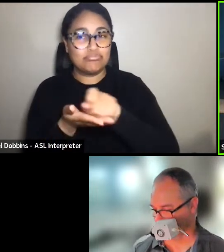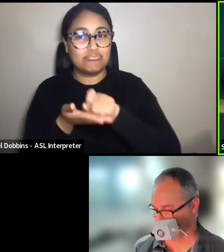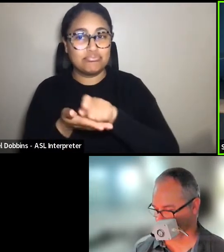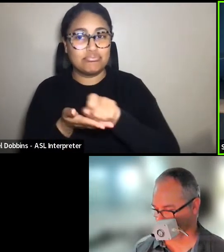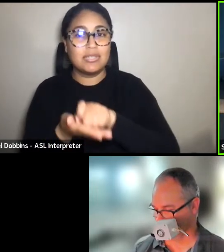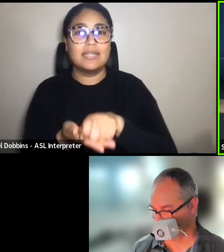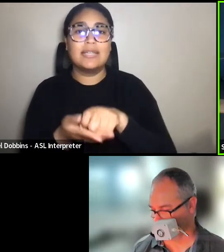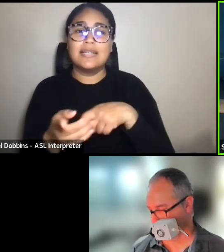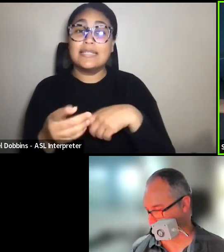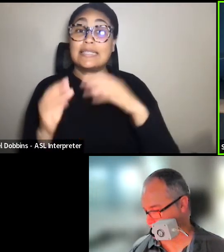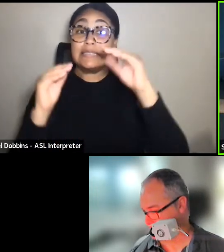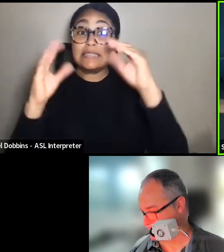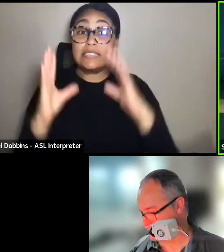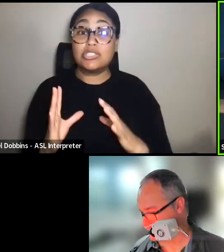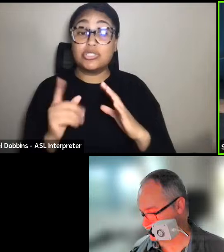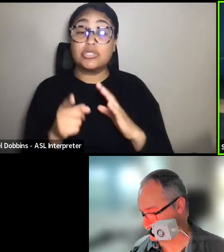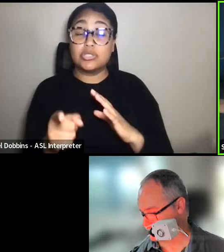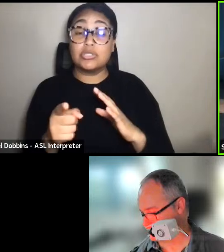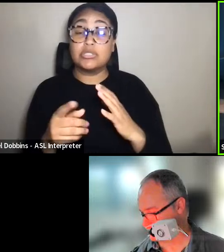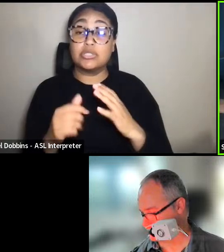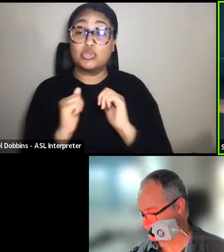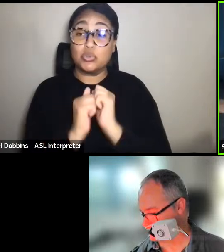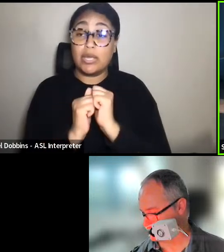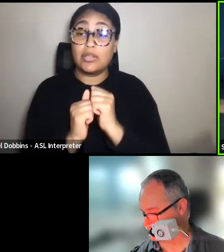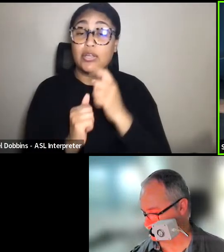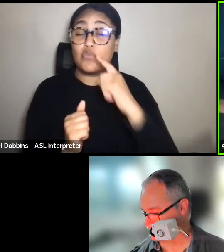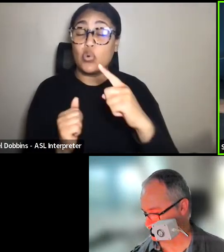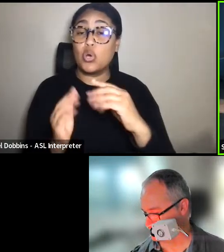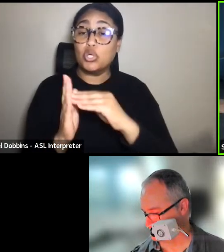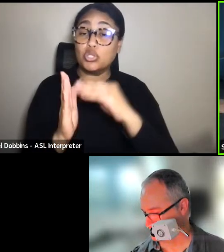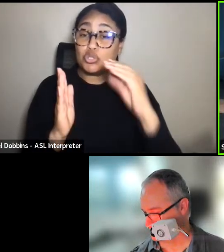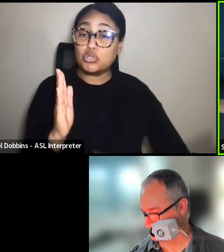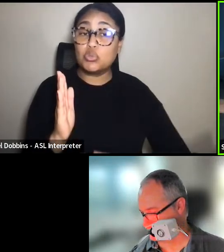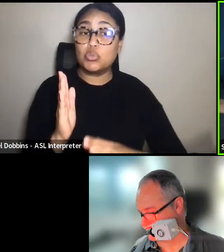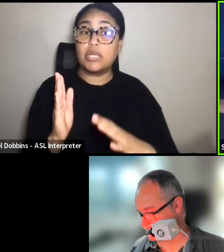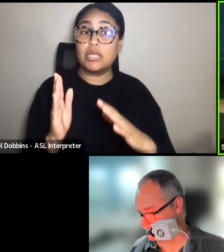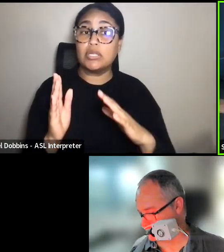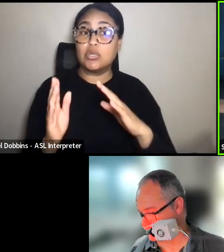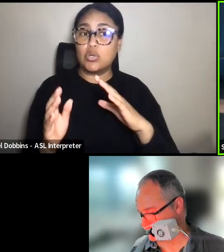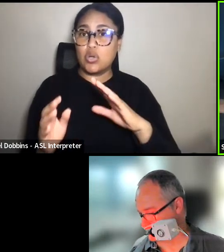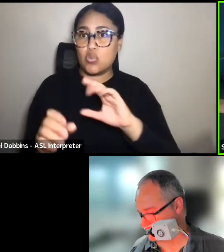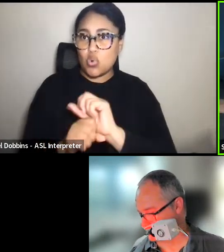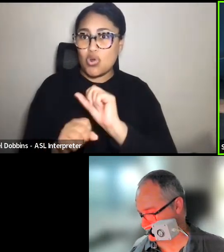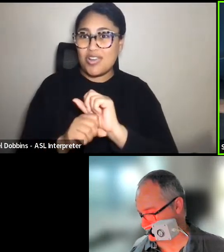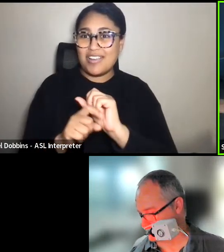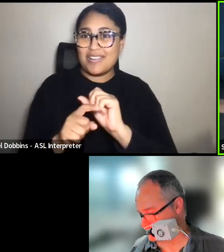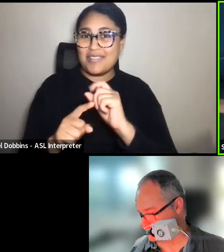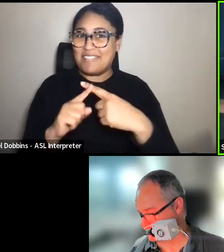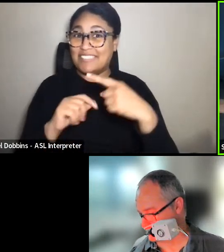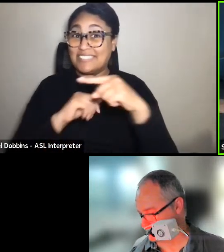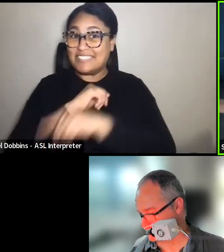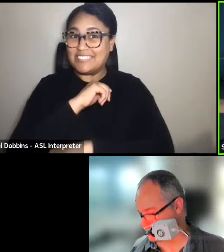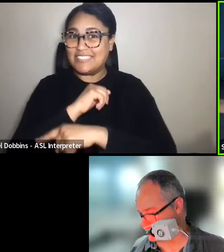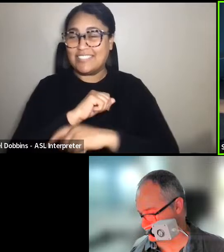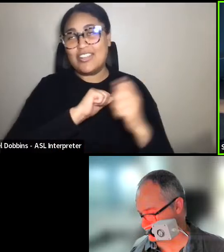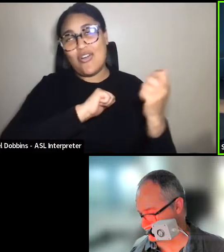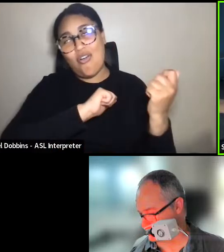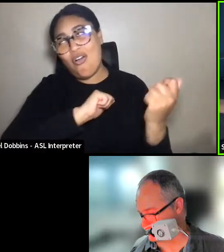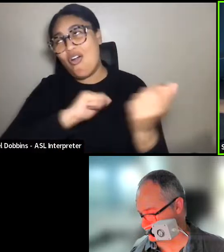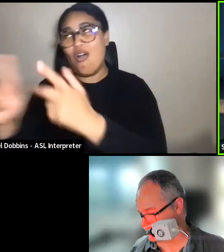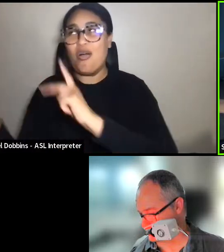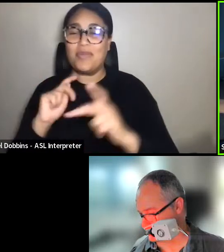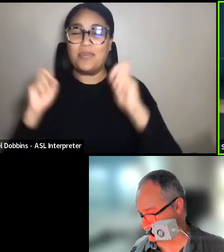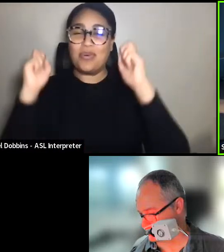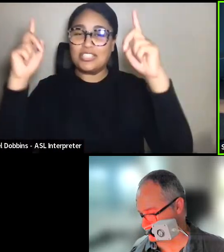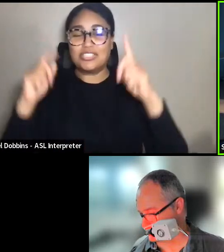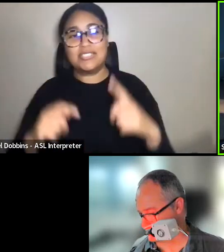got teachers together to look at student work and to talk about cheating. Because we know that everyone's talking about cheating, right? Right. Academic